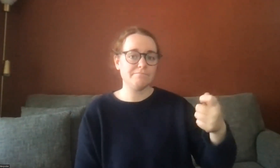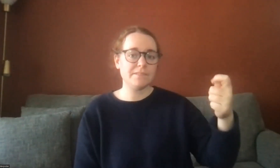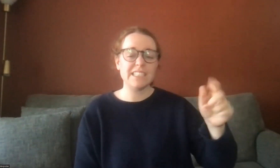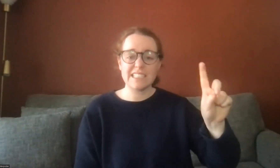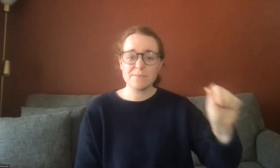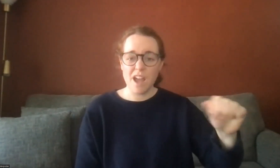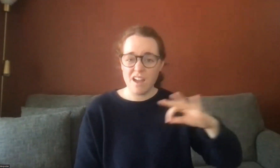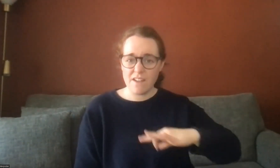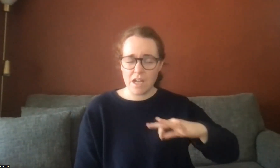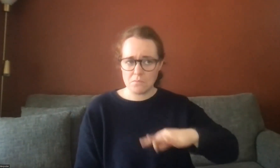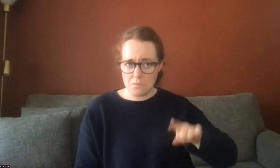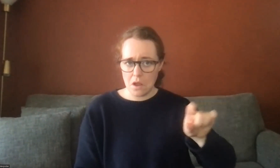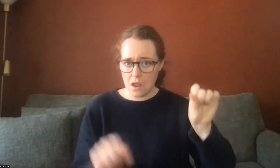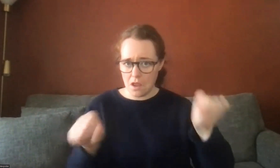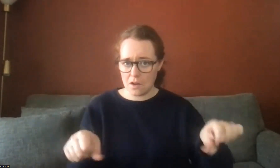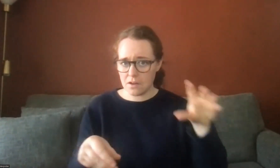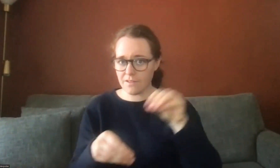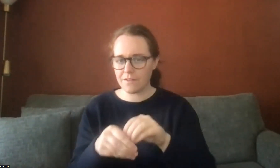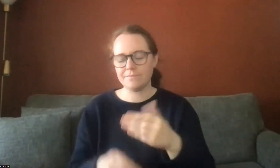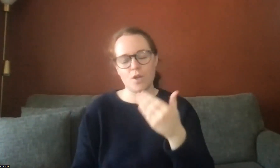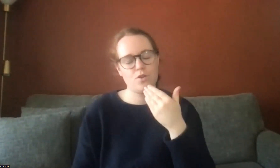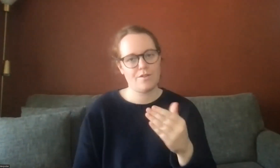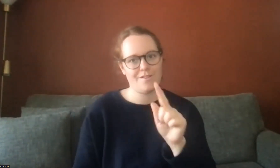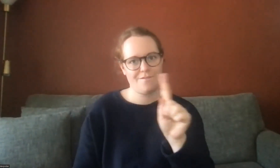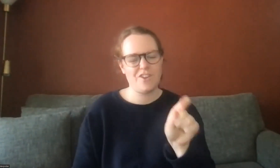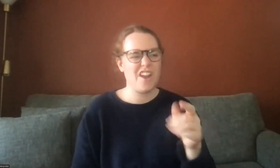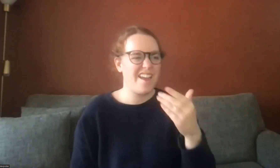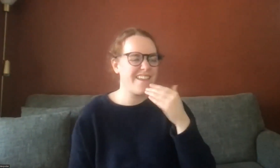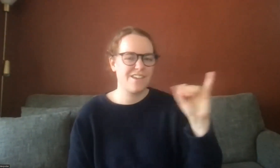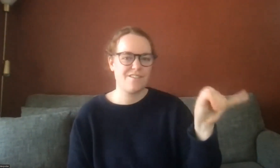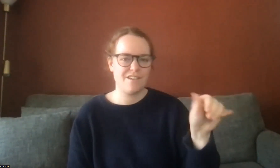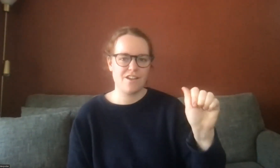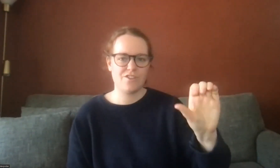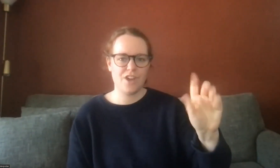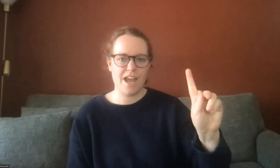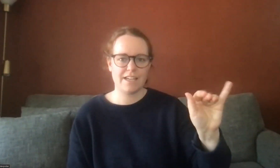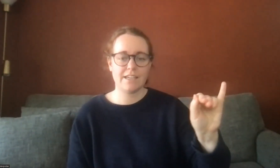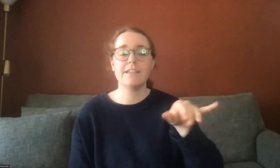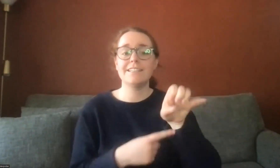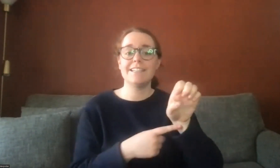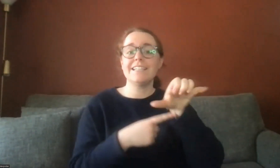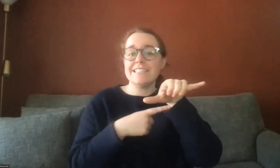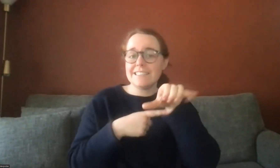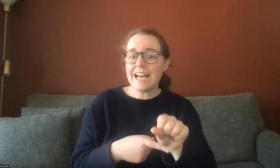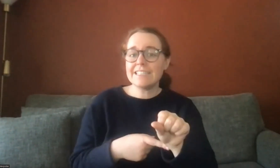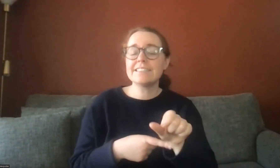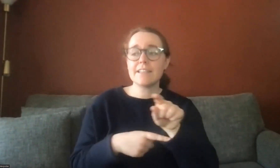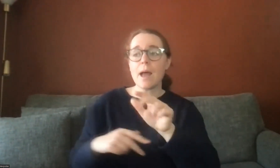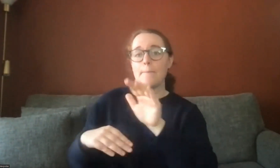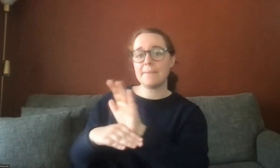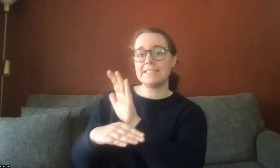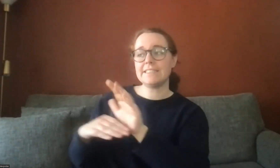are you still eligible? Great question. Thank you, Jackie. So yes, you are still eligible for the Business Builder